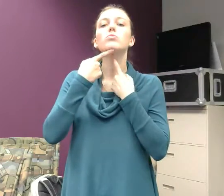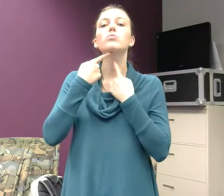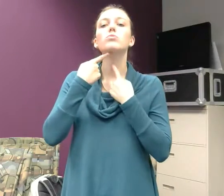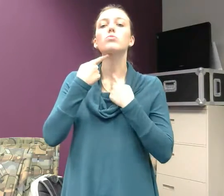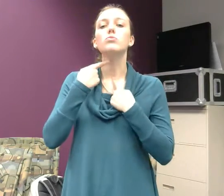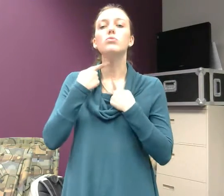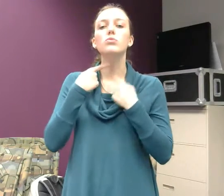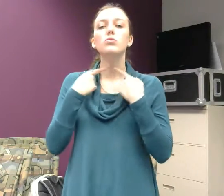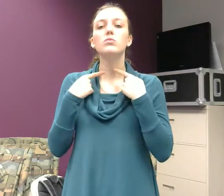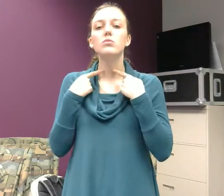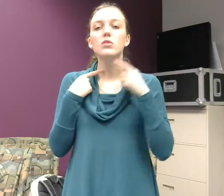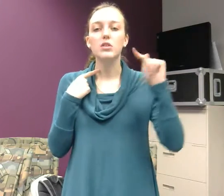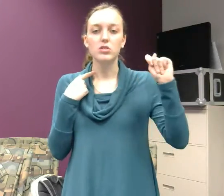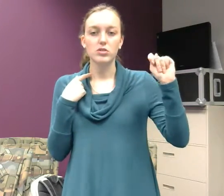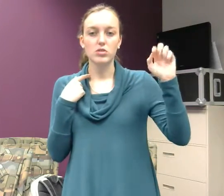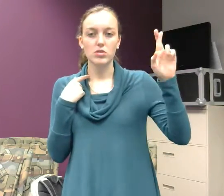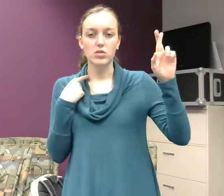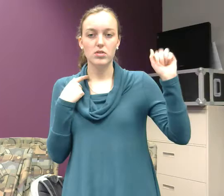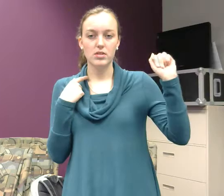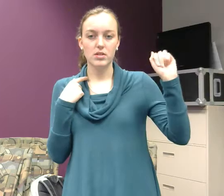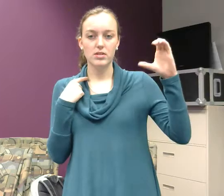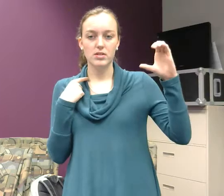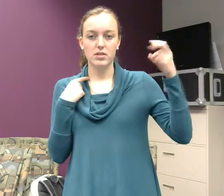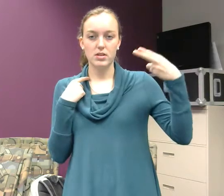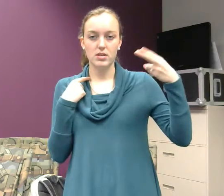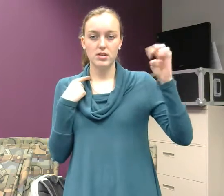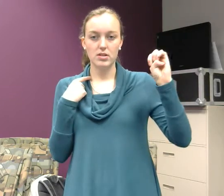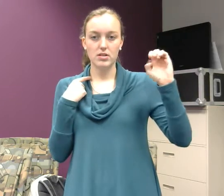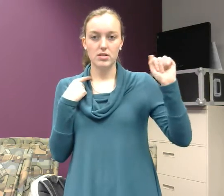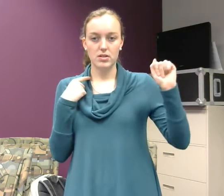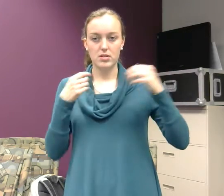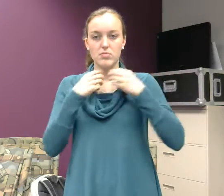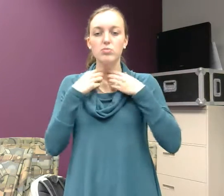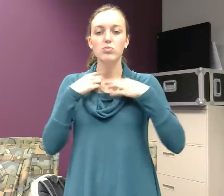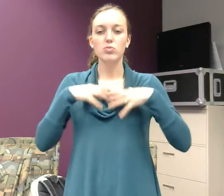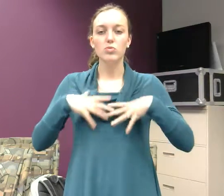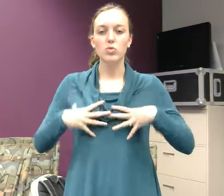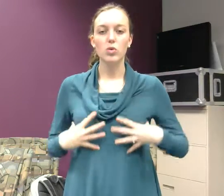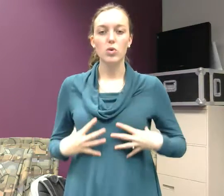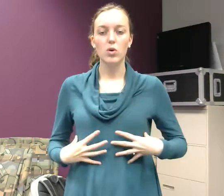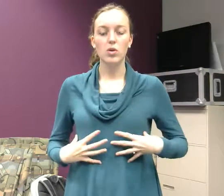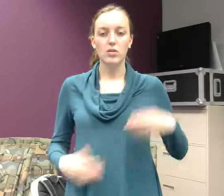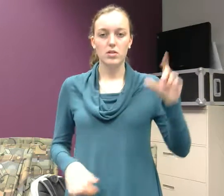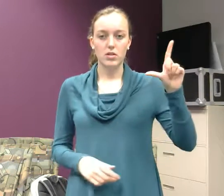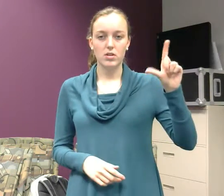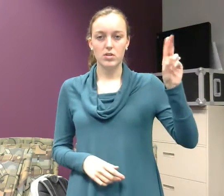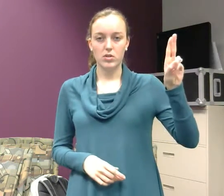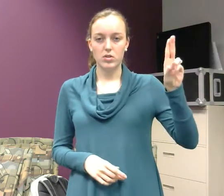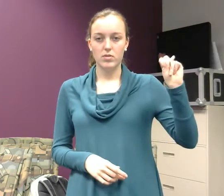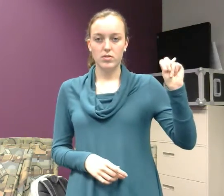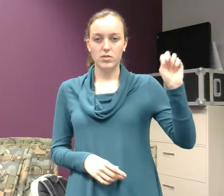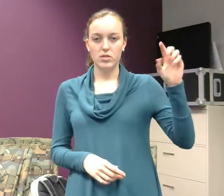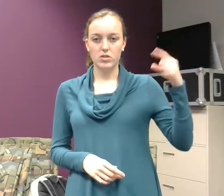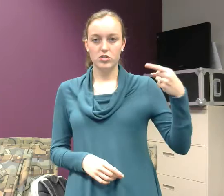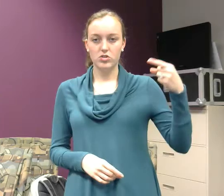the trachea divides into different branches, and those branches get smaller and smaller, and they end in air sacs. And the air